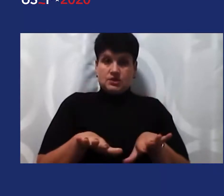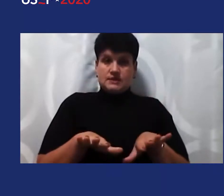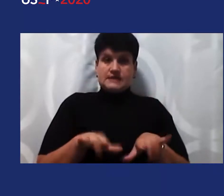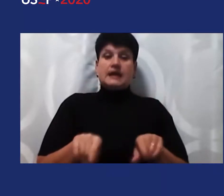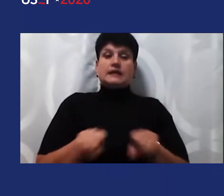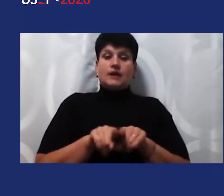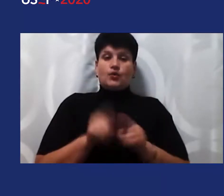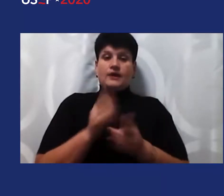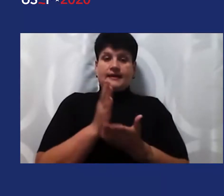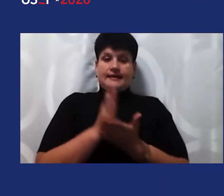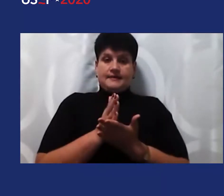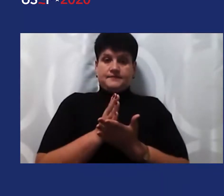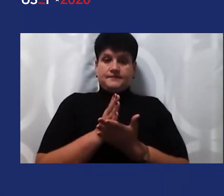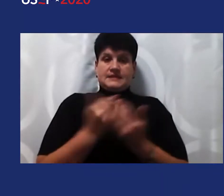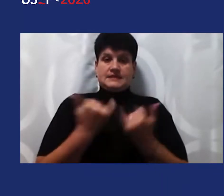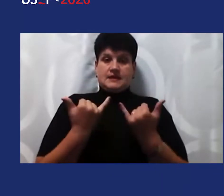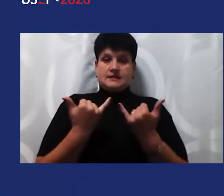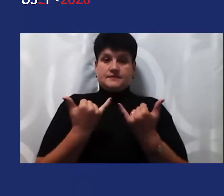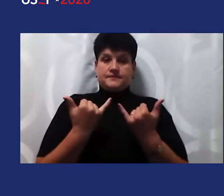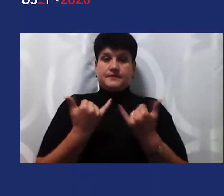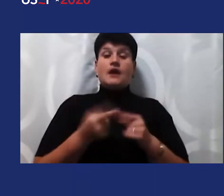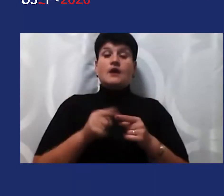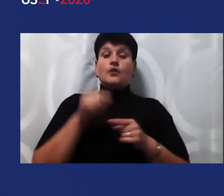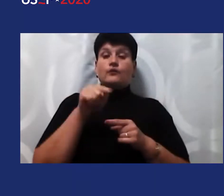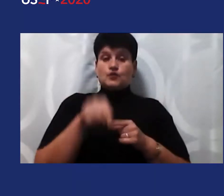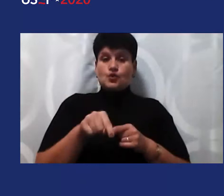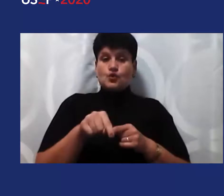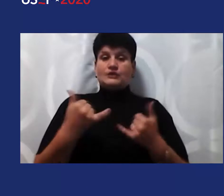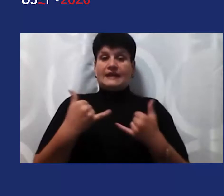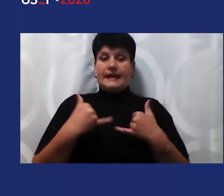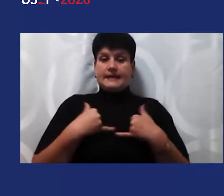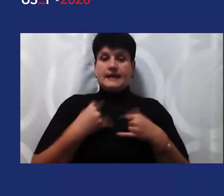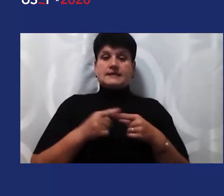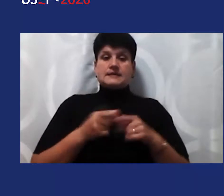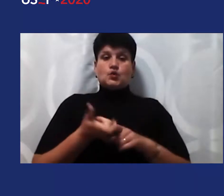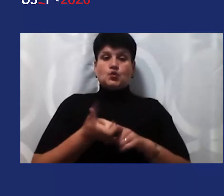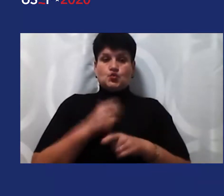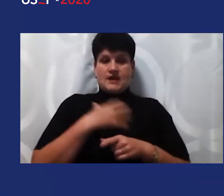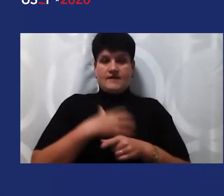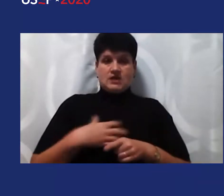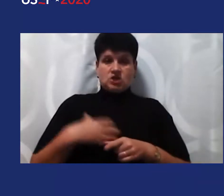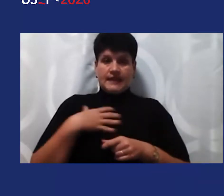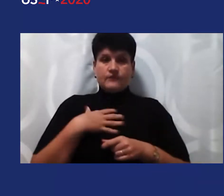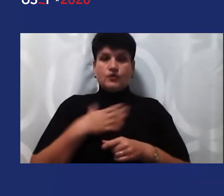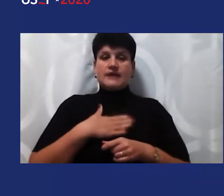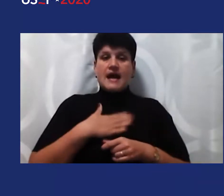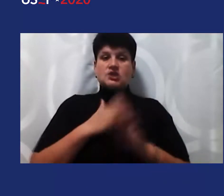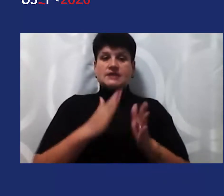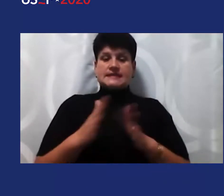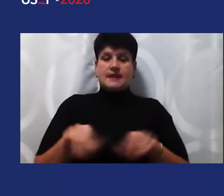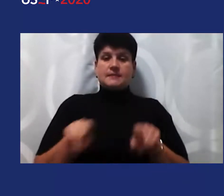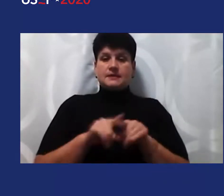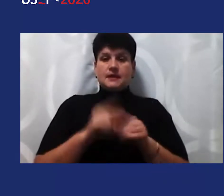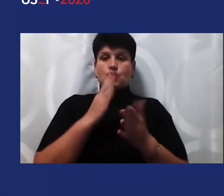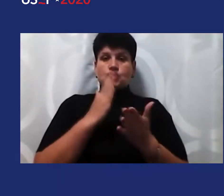party will control uh, both chambers or something different. So for us, that's extremely important